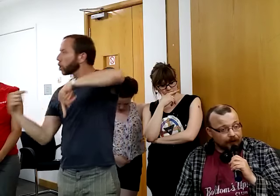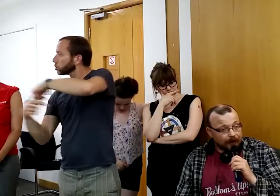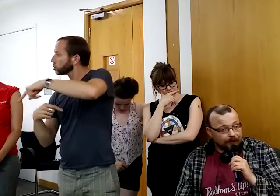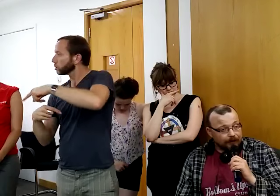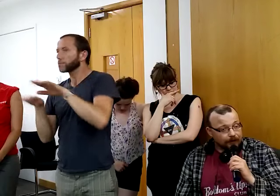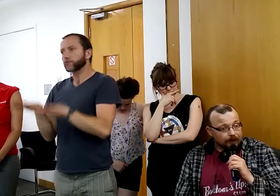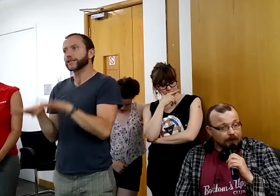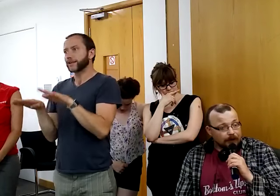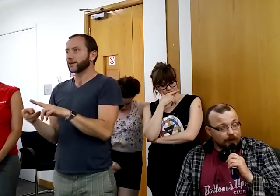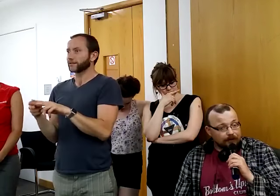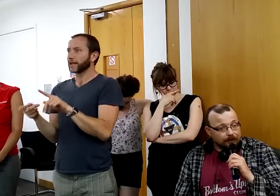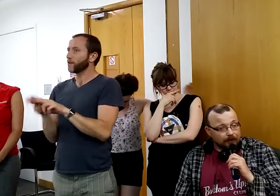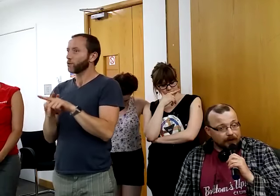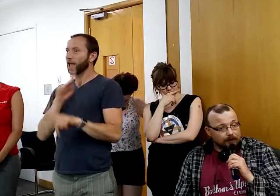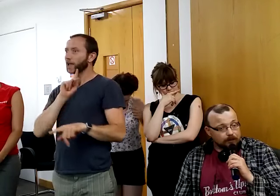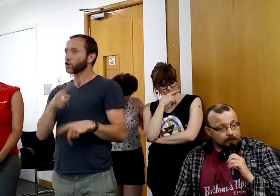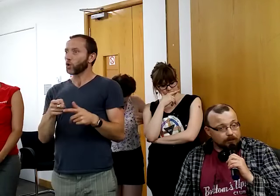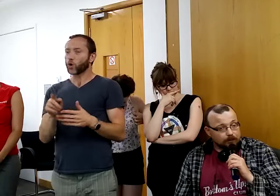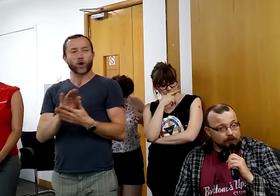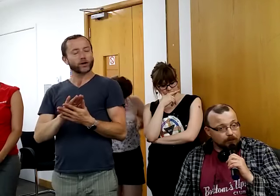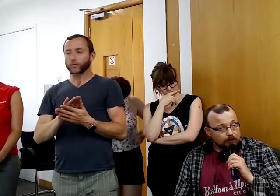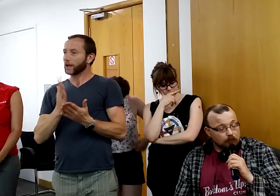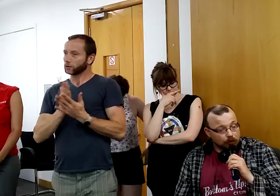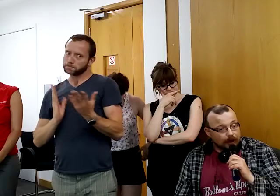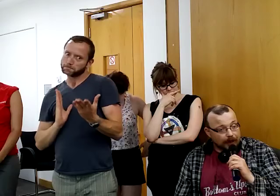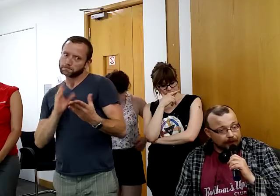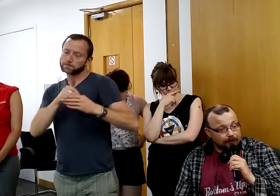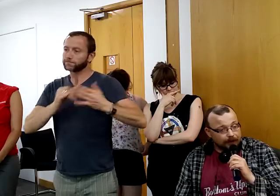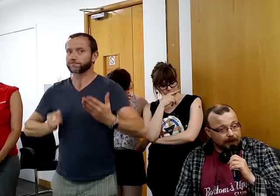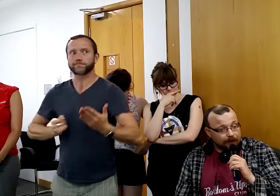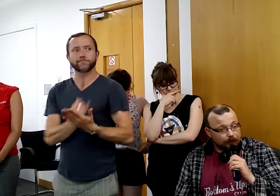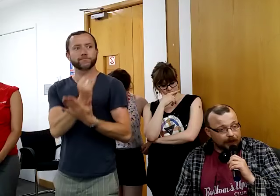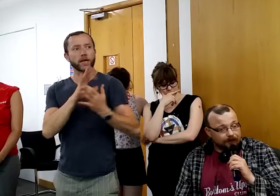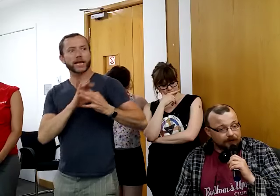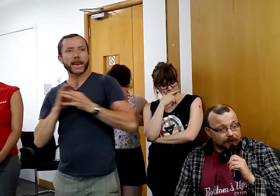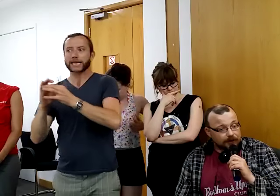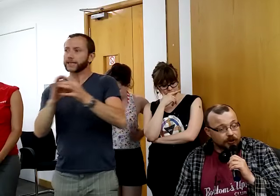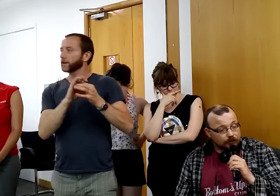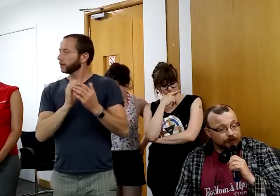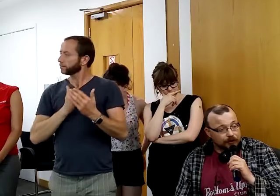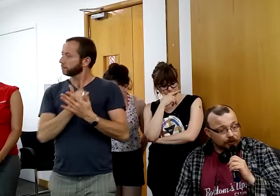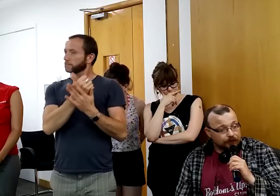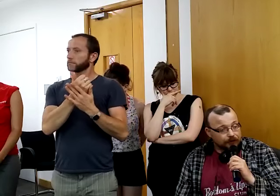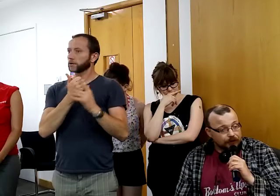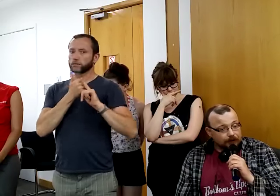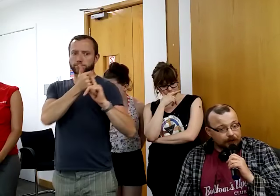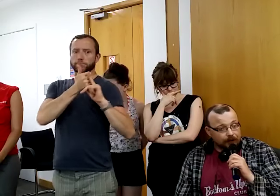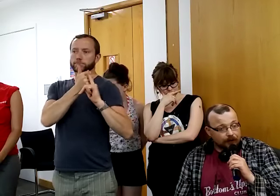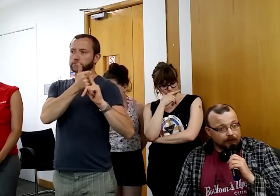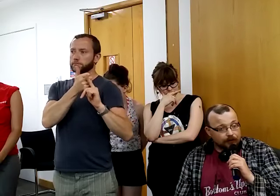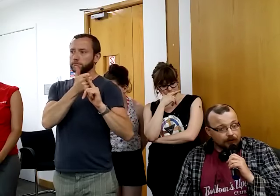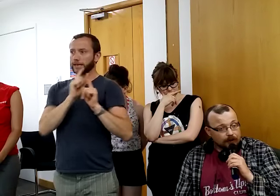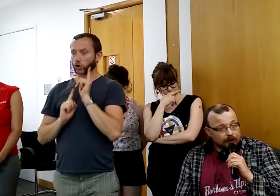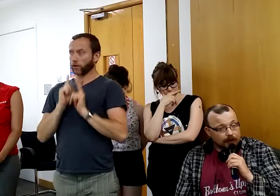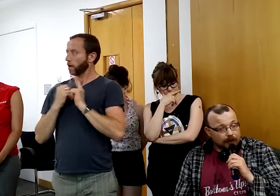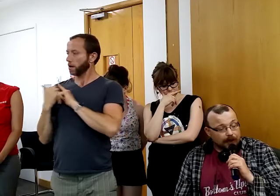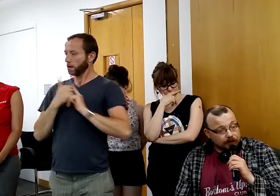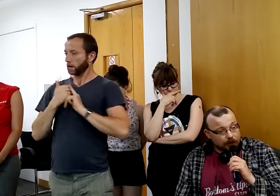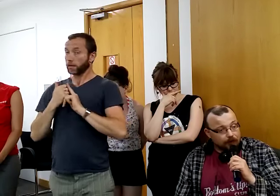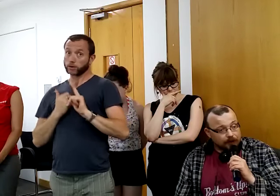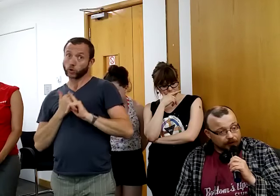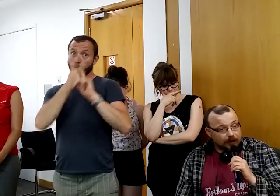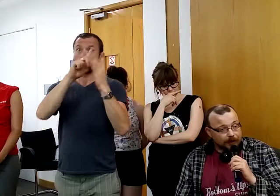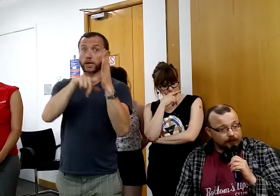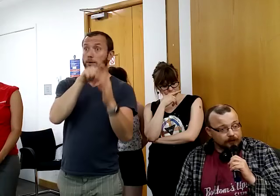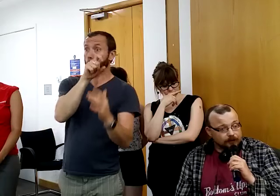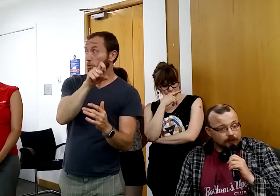to fight harder than ever. We have to fight more collectively than ever. We have to stand shoulder to shoulder, because